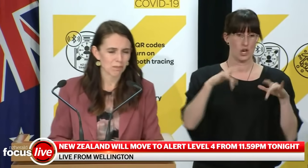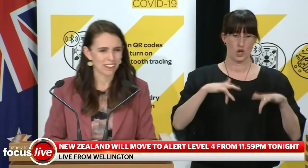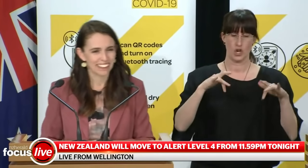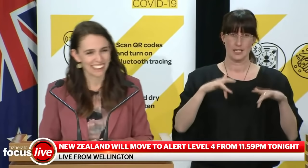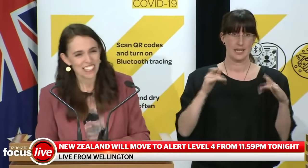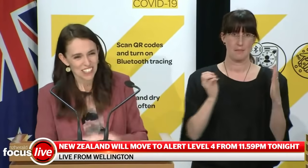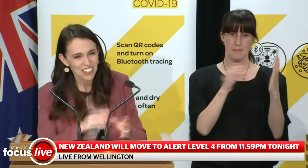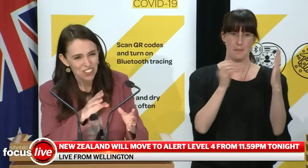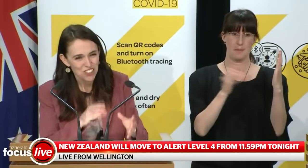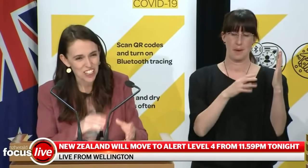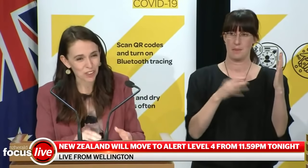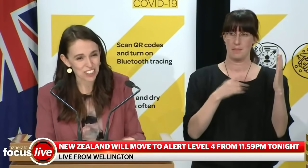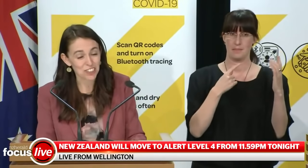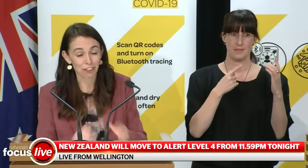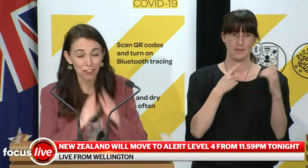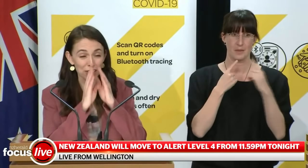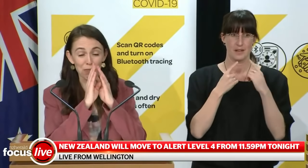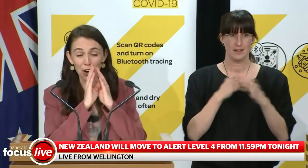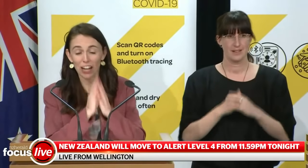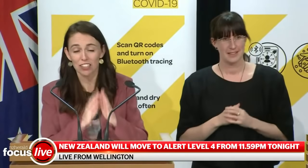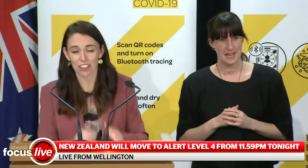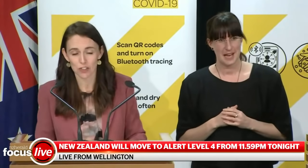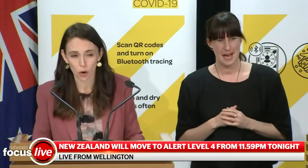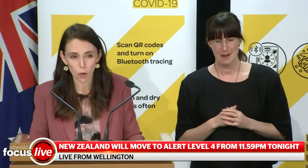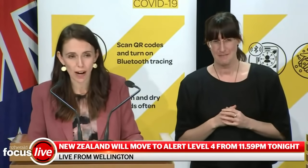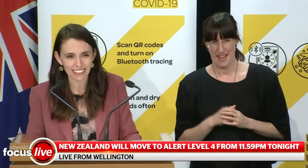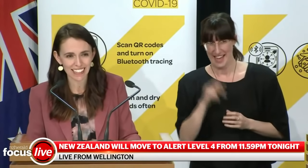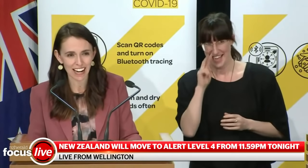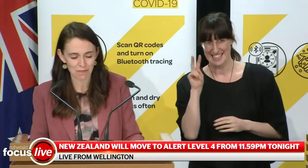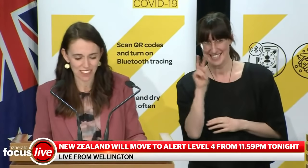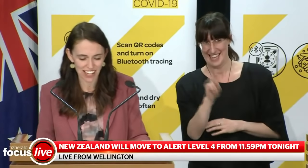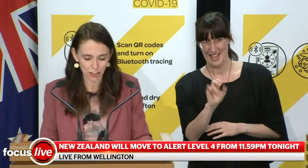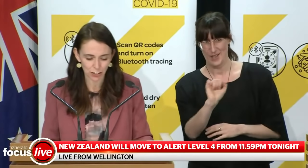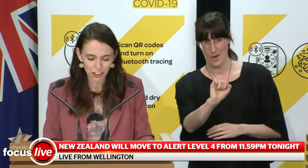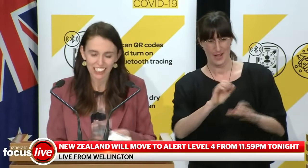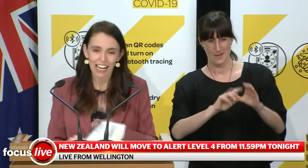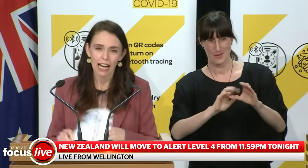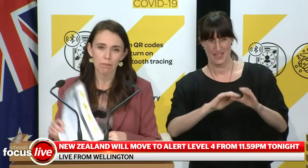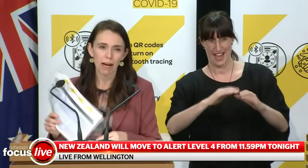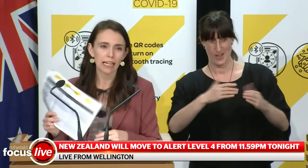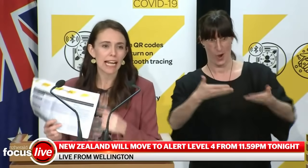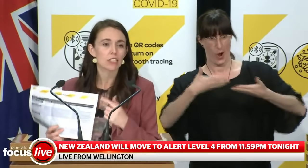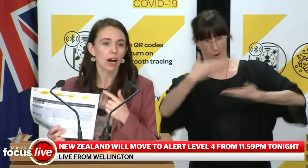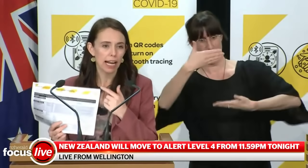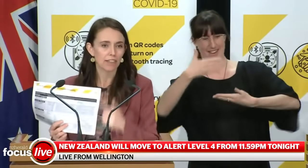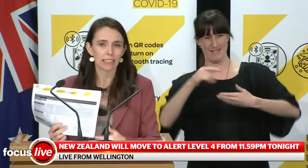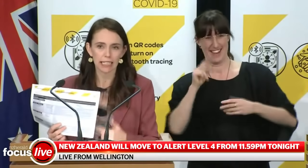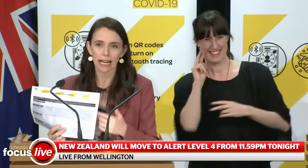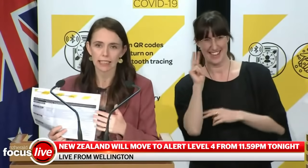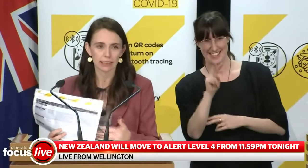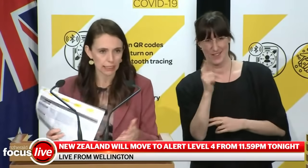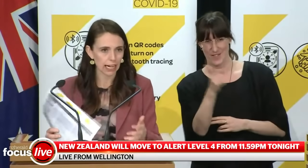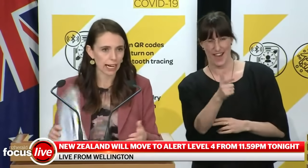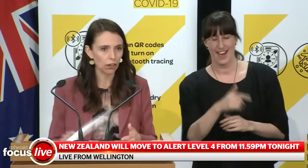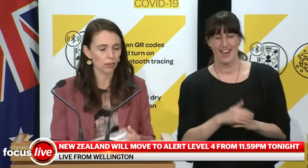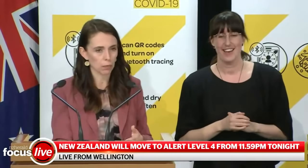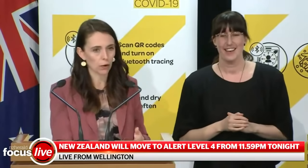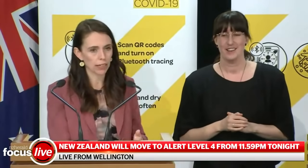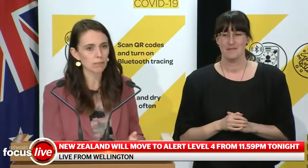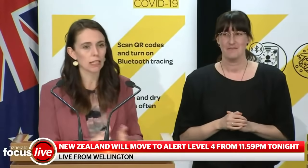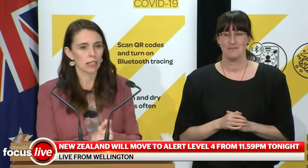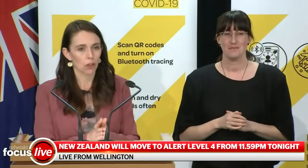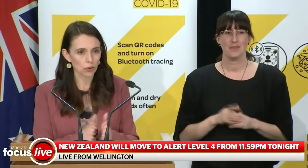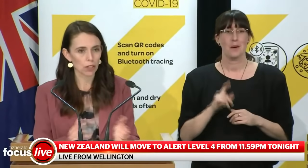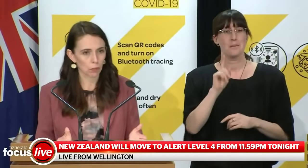just check what it is you're referring to. My eyesight is not quite that good. But as I have indicated today on